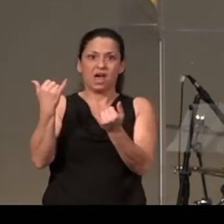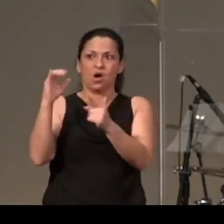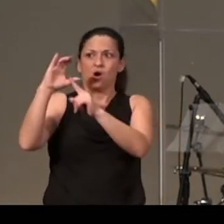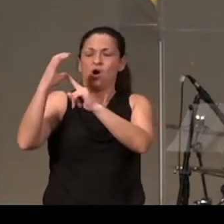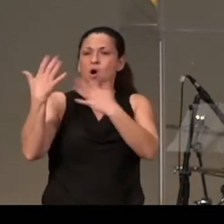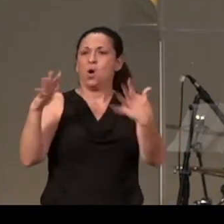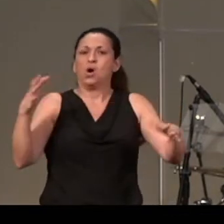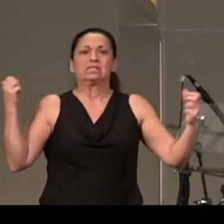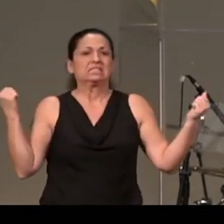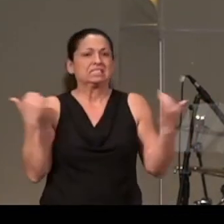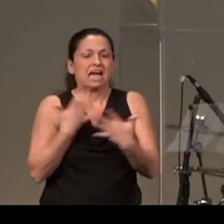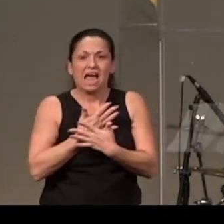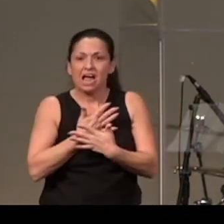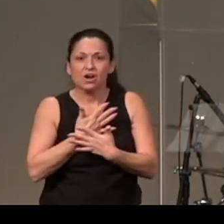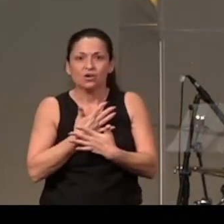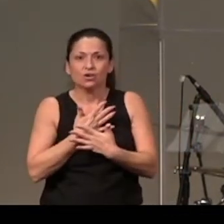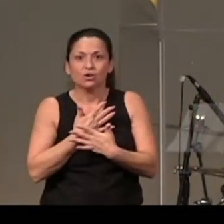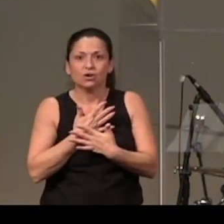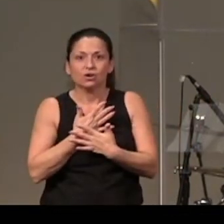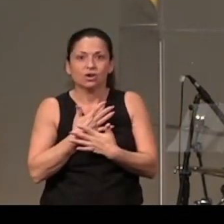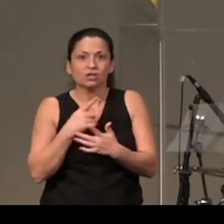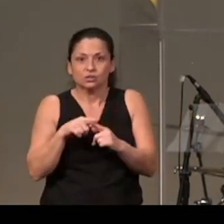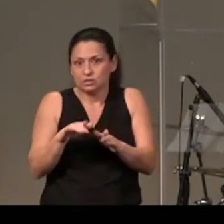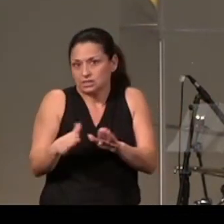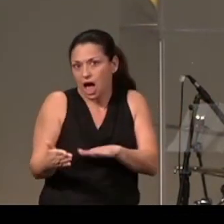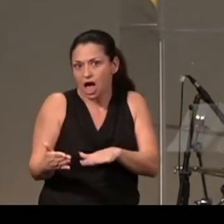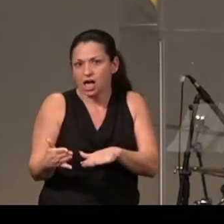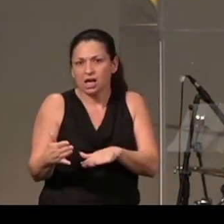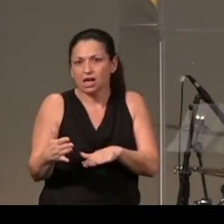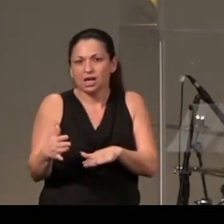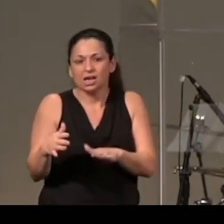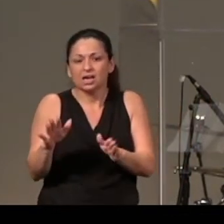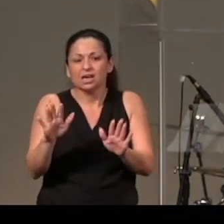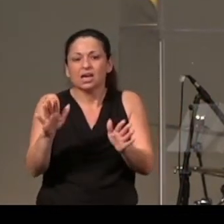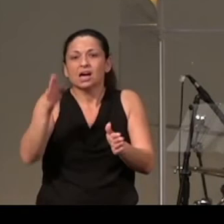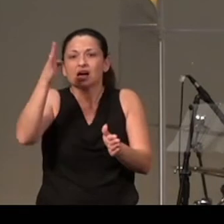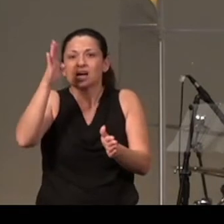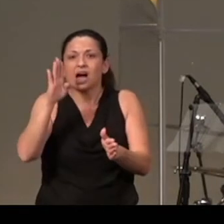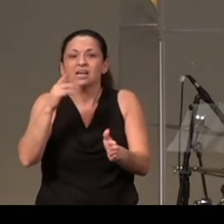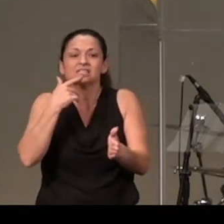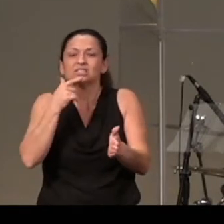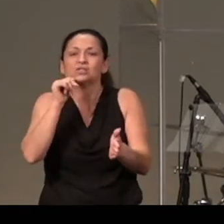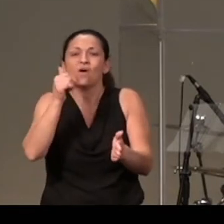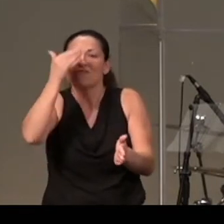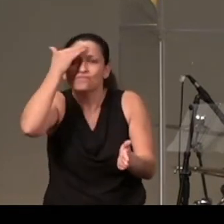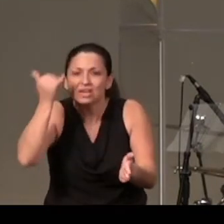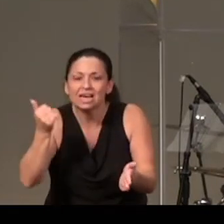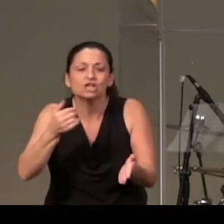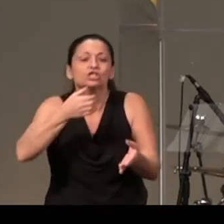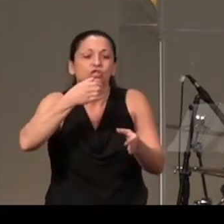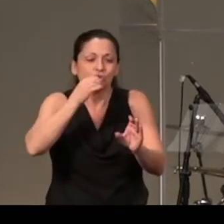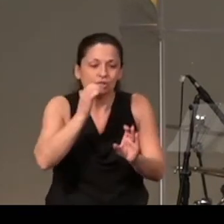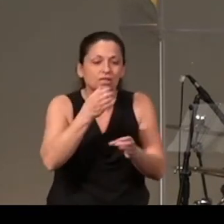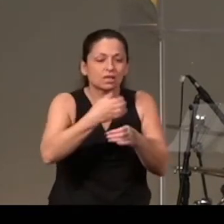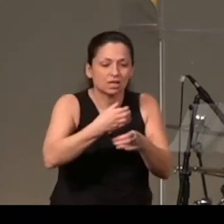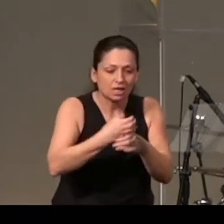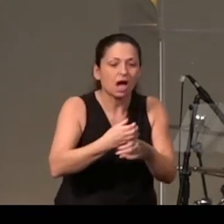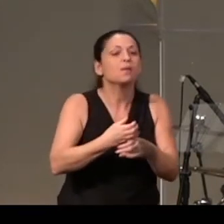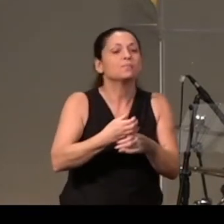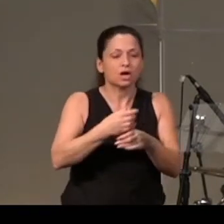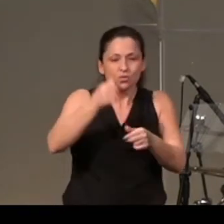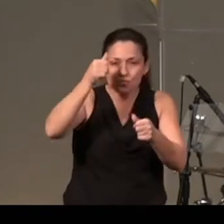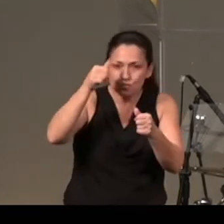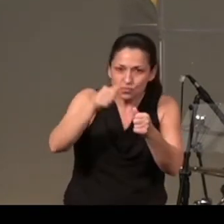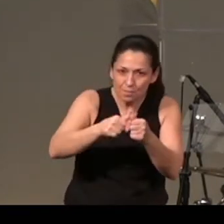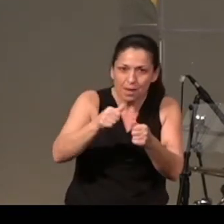no, drink and remember. Drink and remember, for God so loved the world that he gave his only begotten Son, that whoever believes in him should